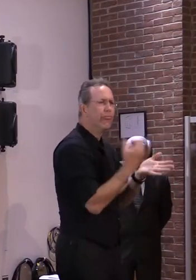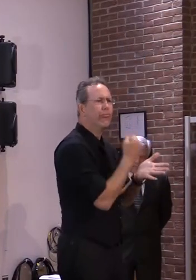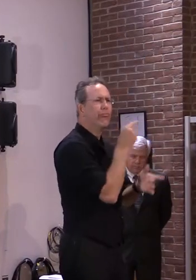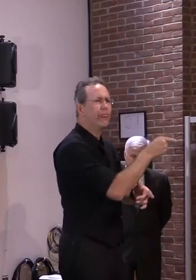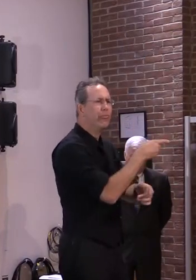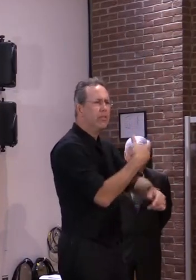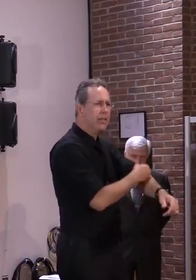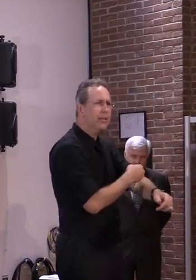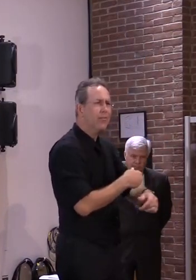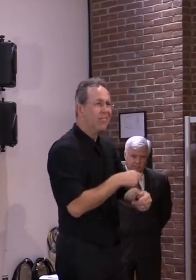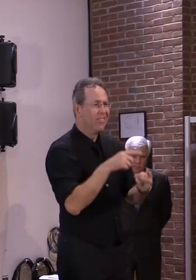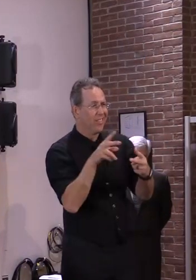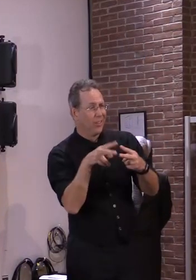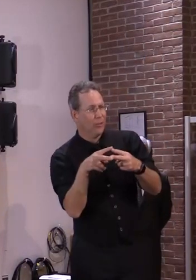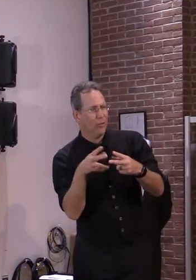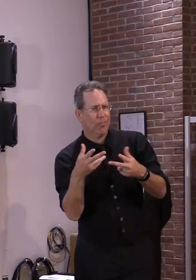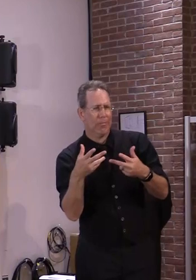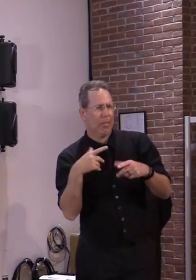Thank you.